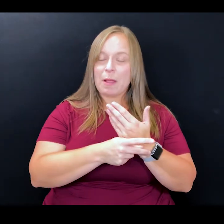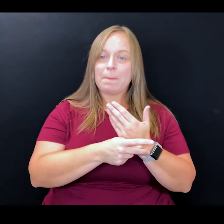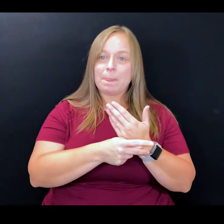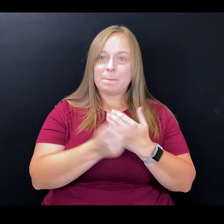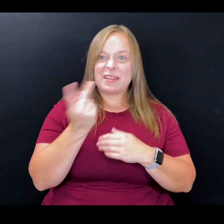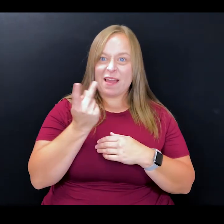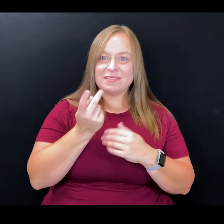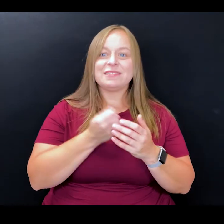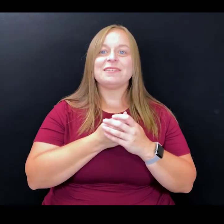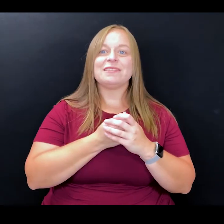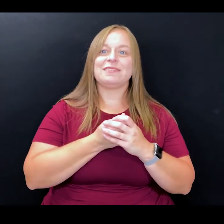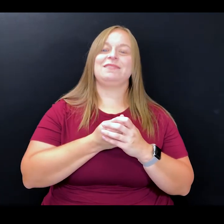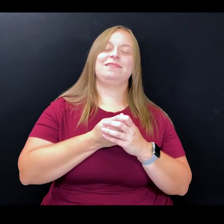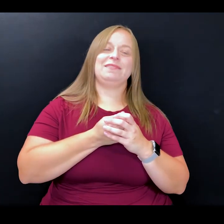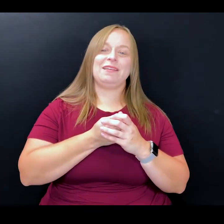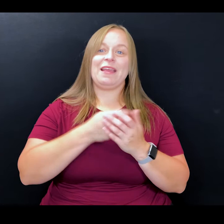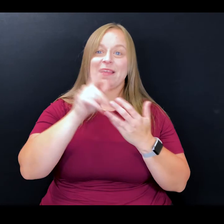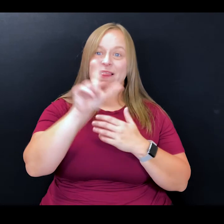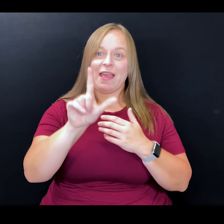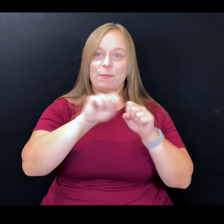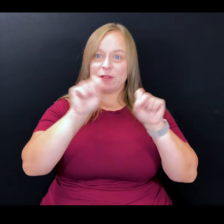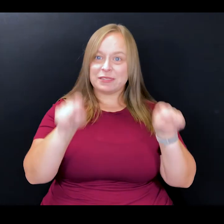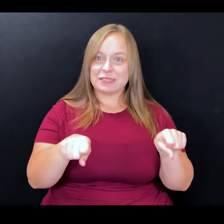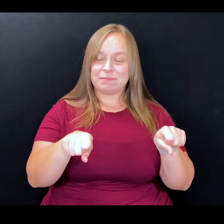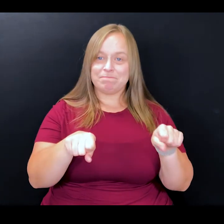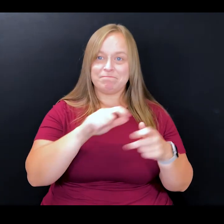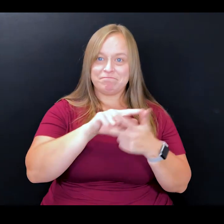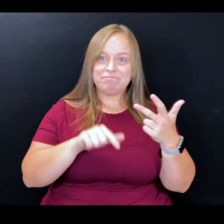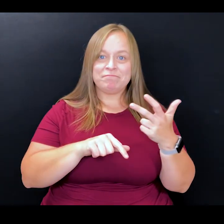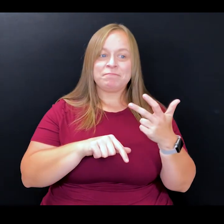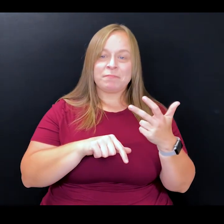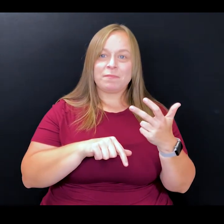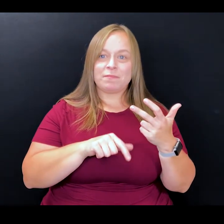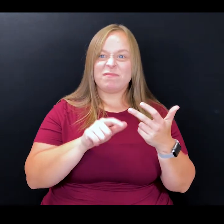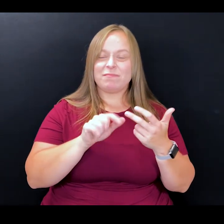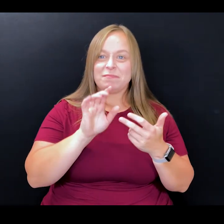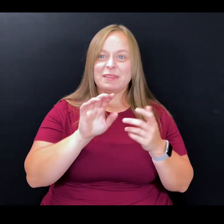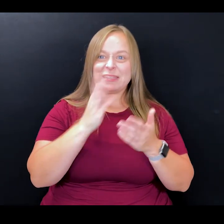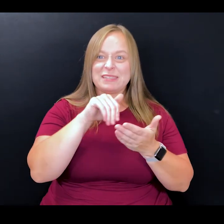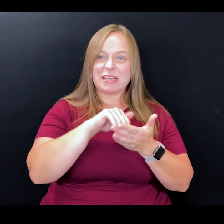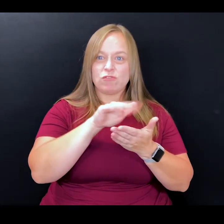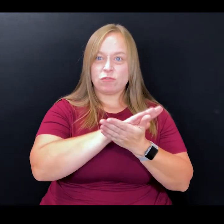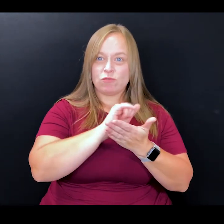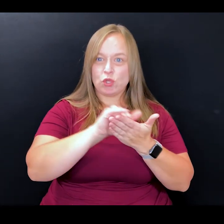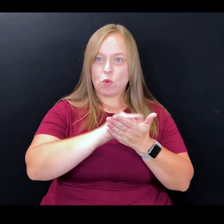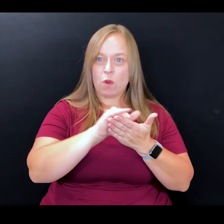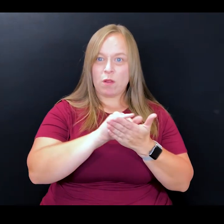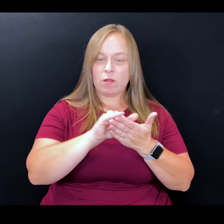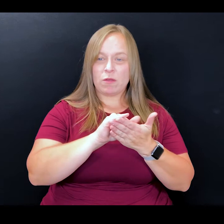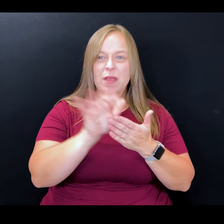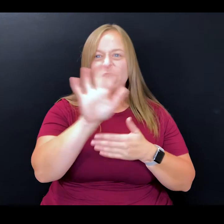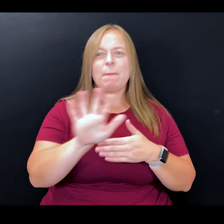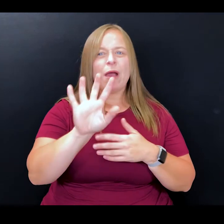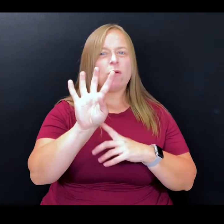and us and the library system in central New York. And